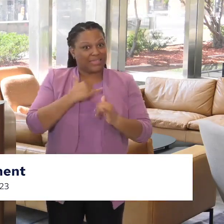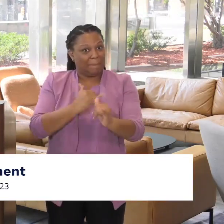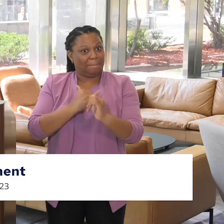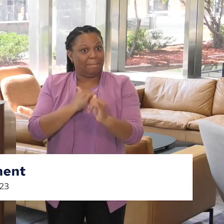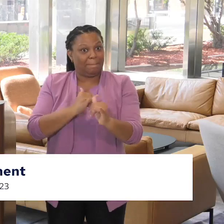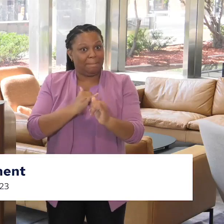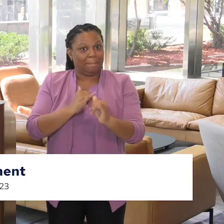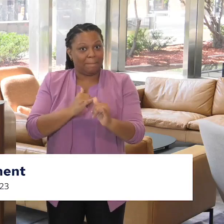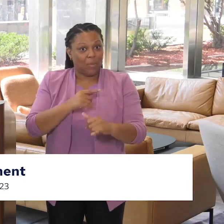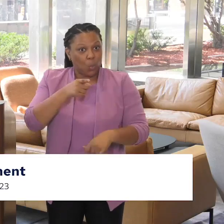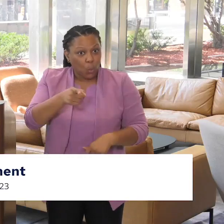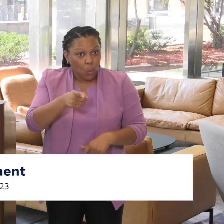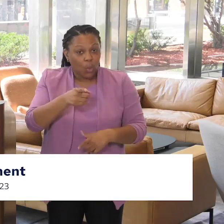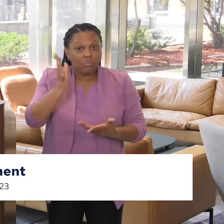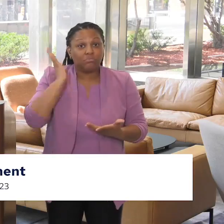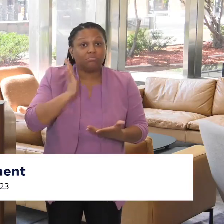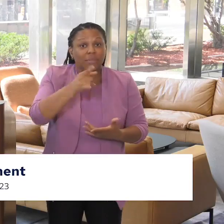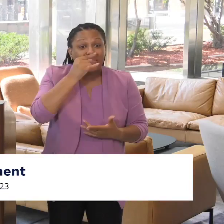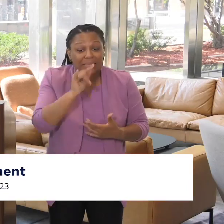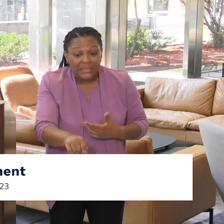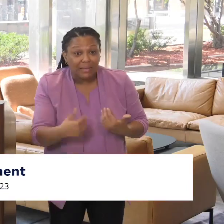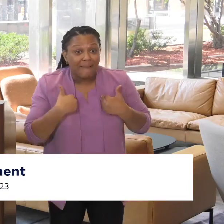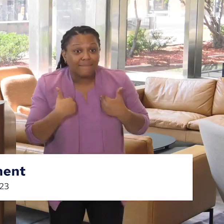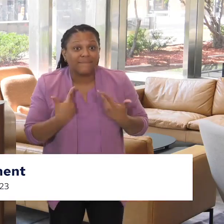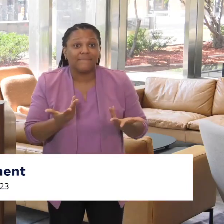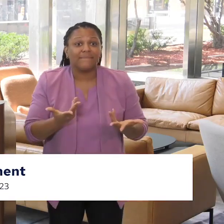one, go ahead and go to